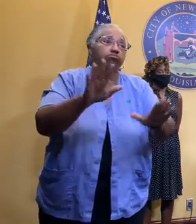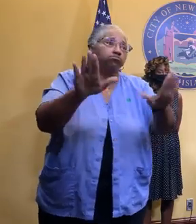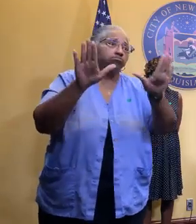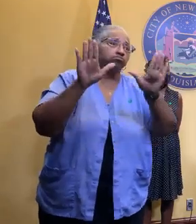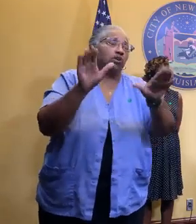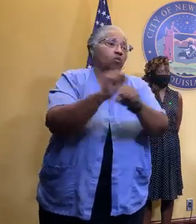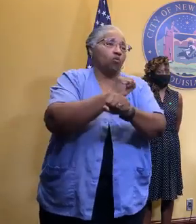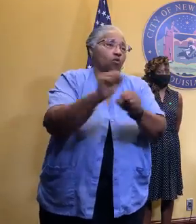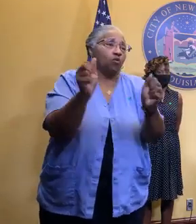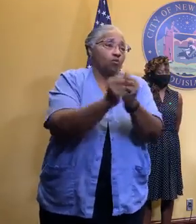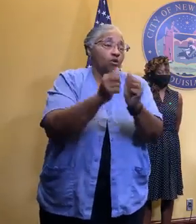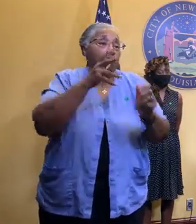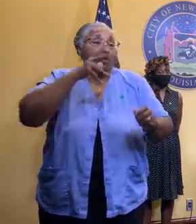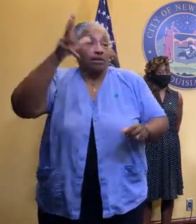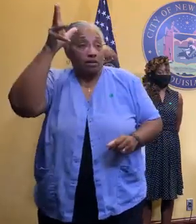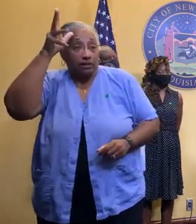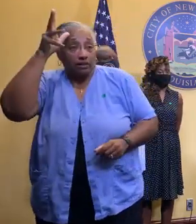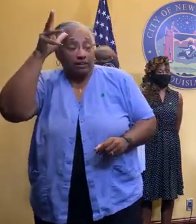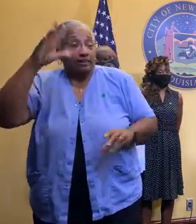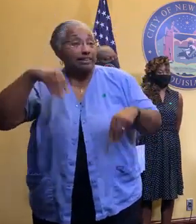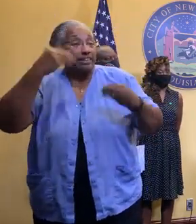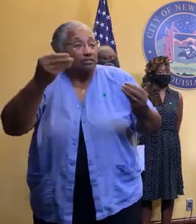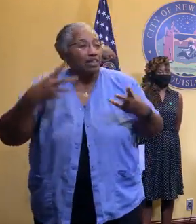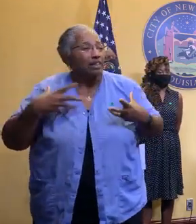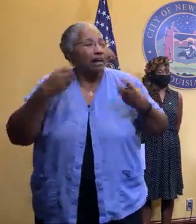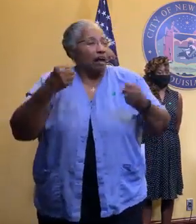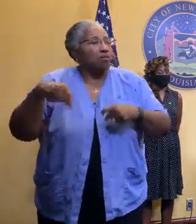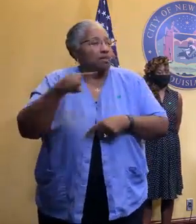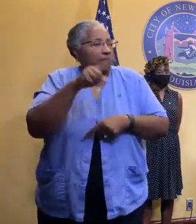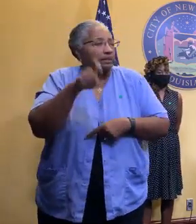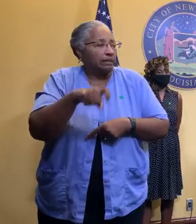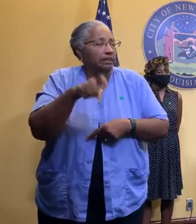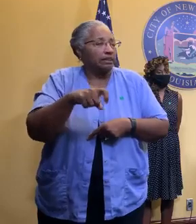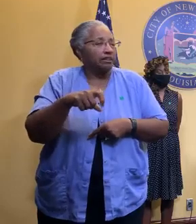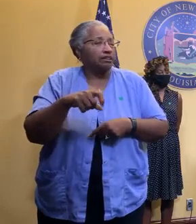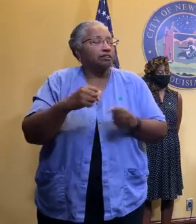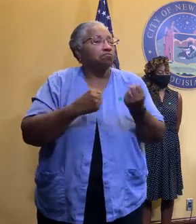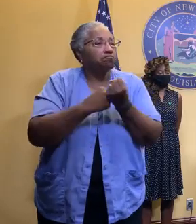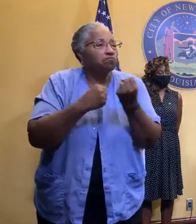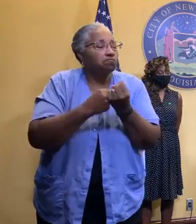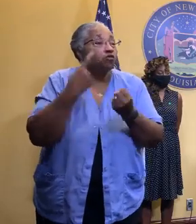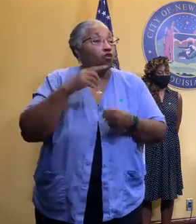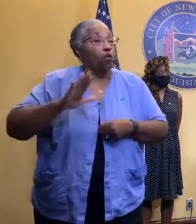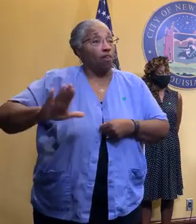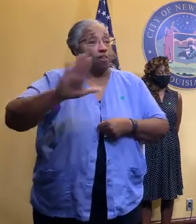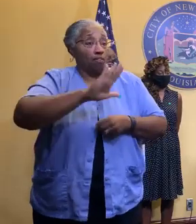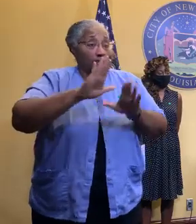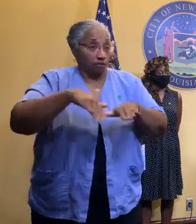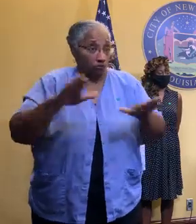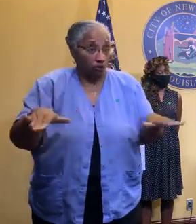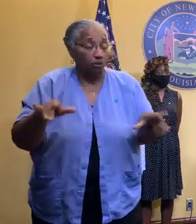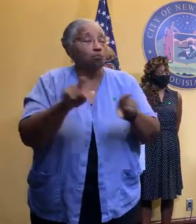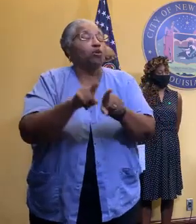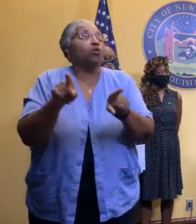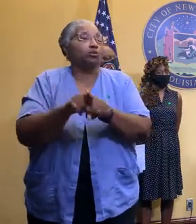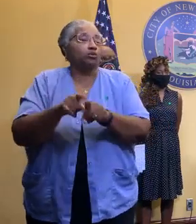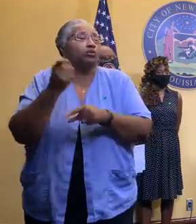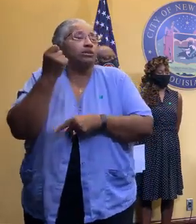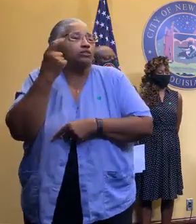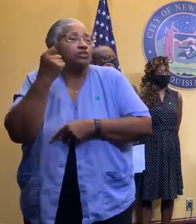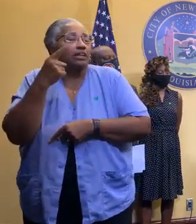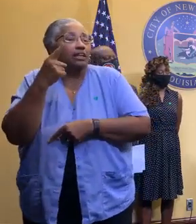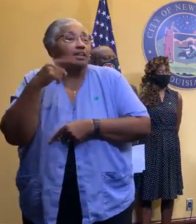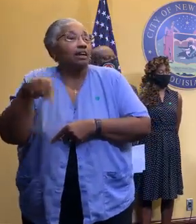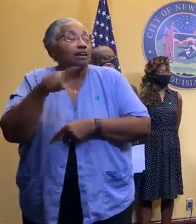with our parents, giving them the confidence that they need to advocate not only for their children, but understanding that when they